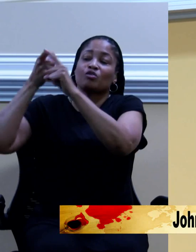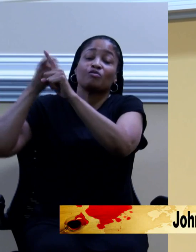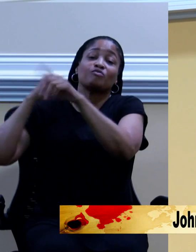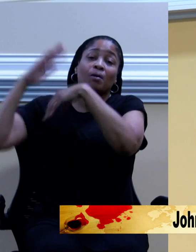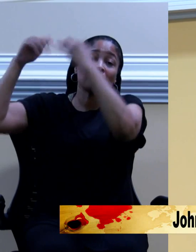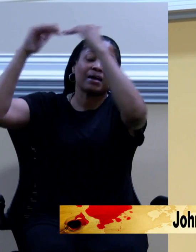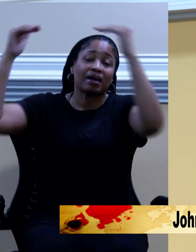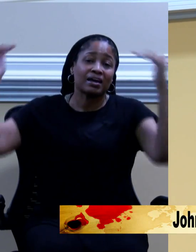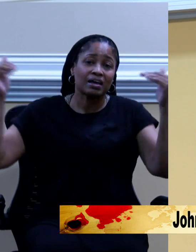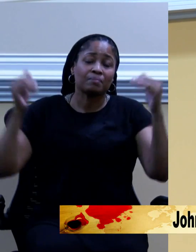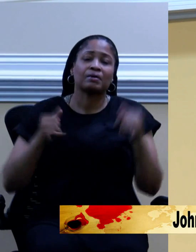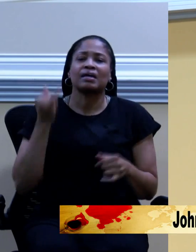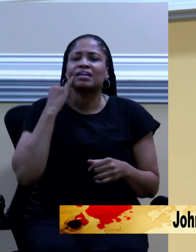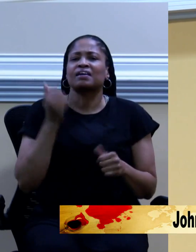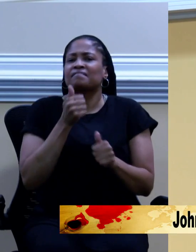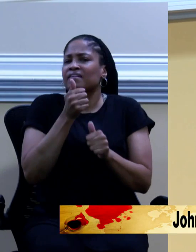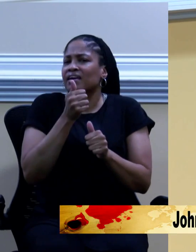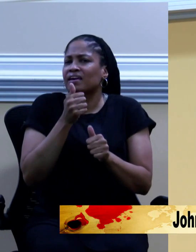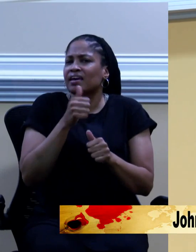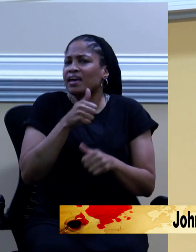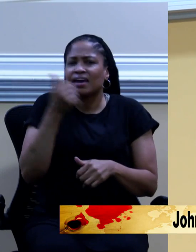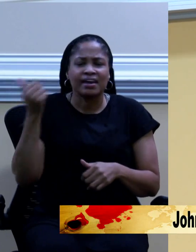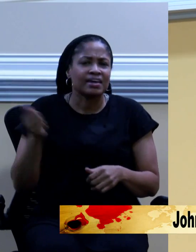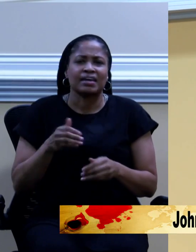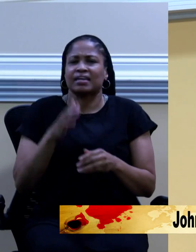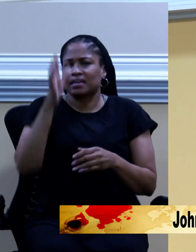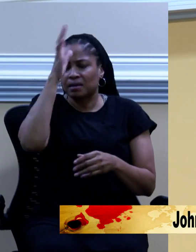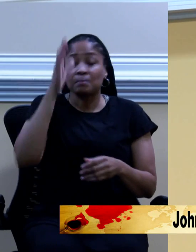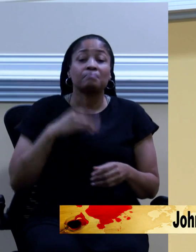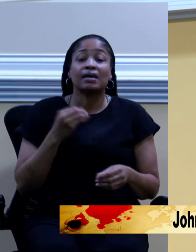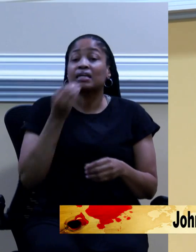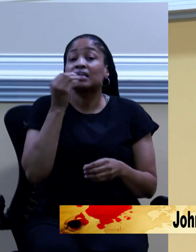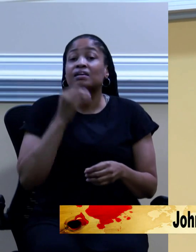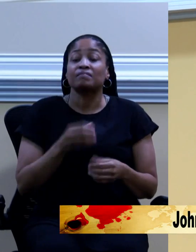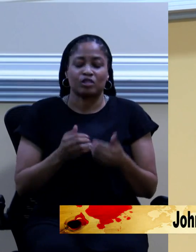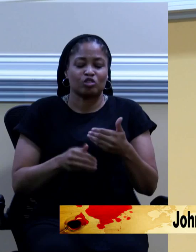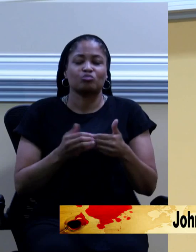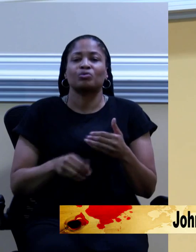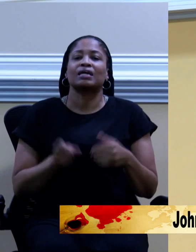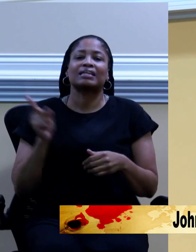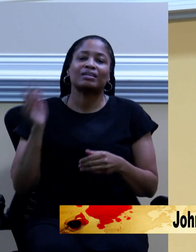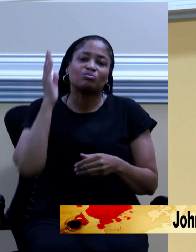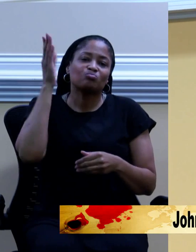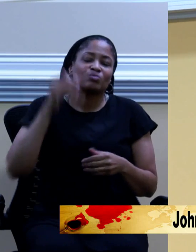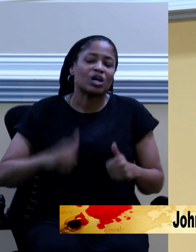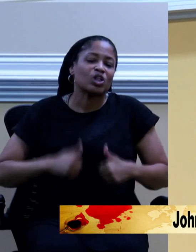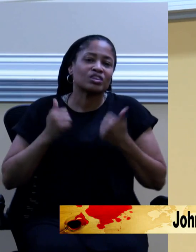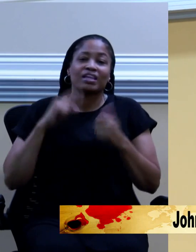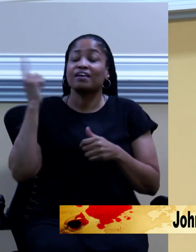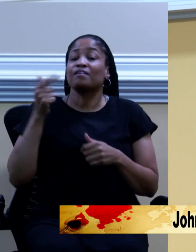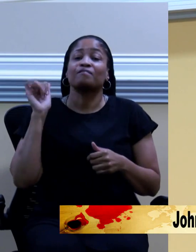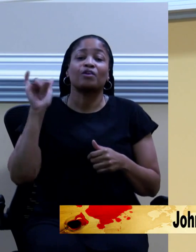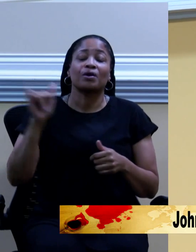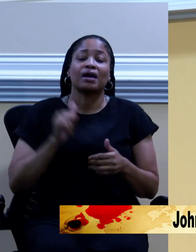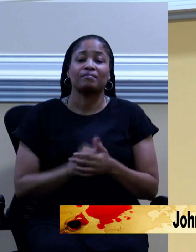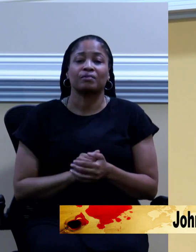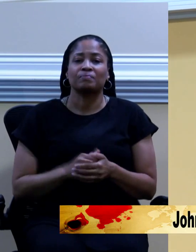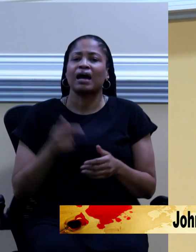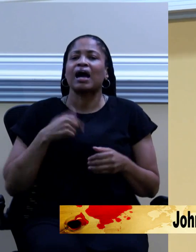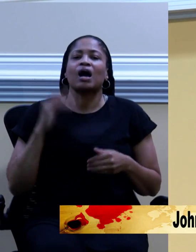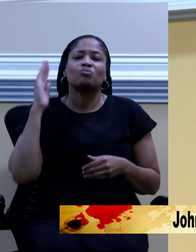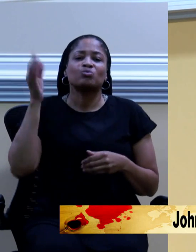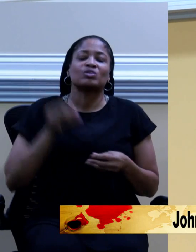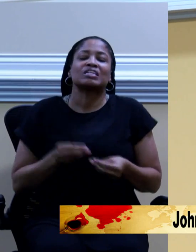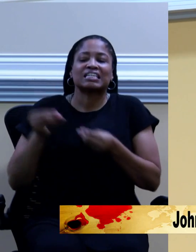man eat of this bread, he shall live forever. Uh-huh. And the bread that I will give is my flesh, which I will give for the life of the